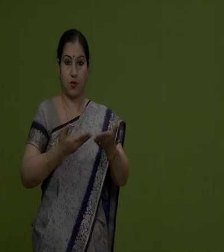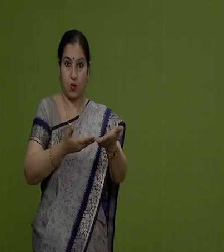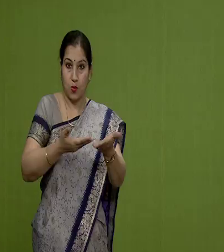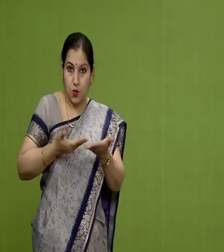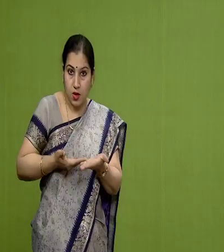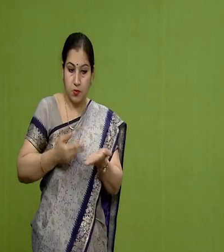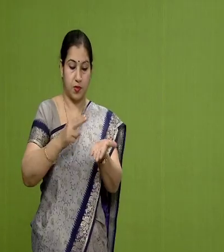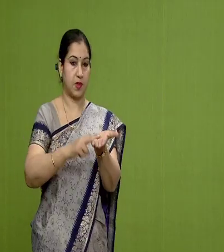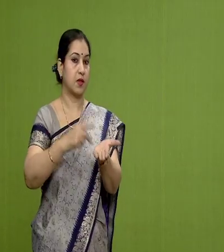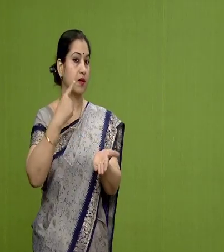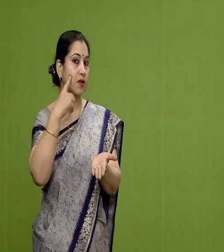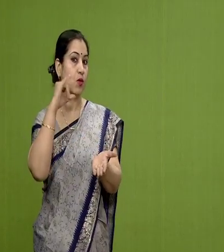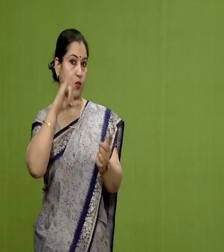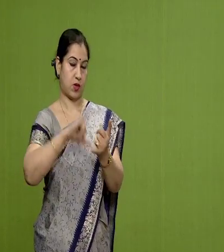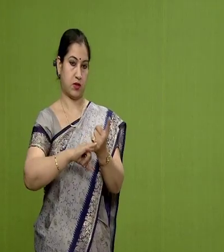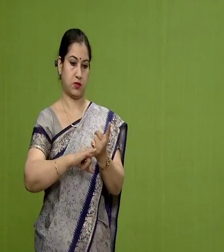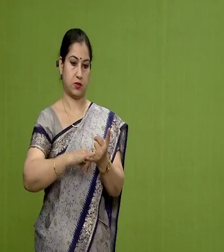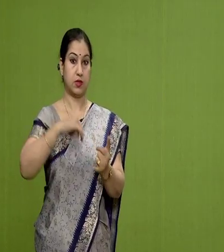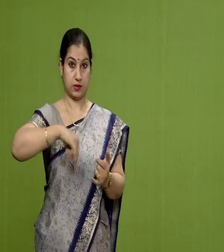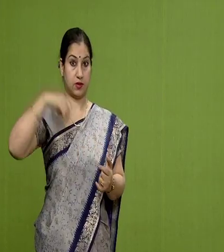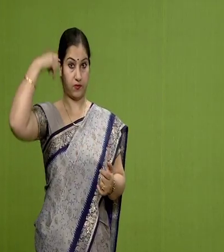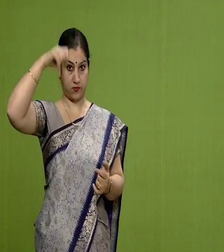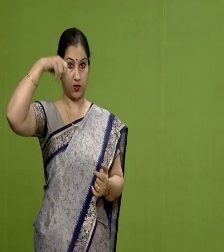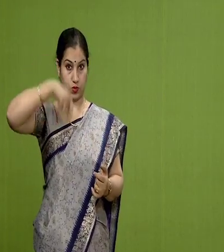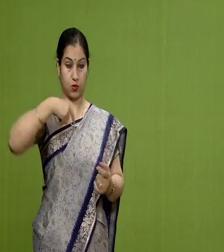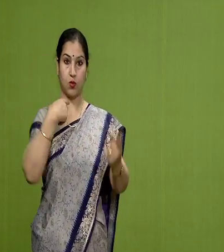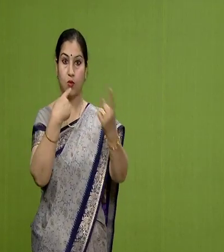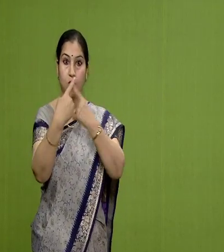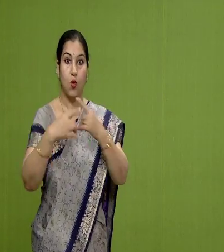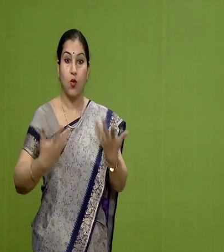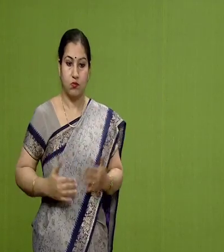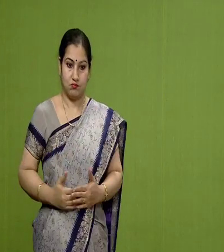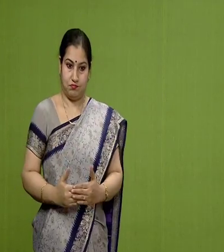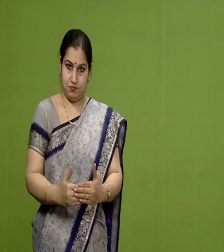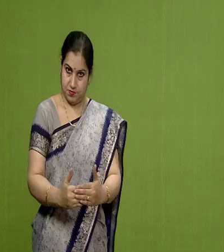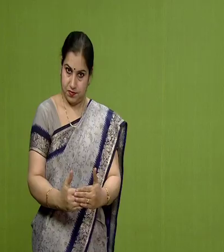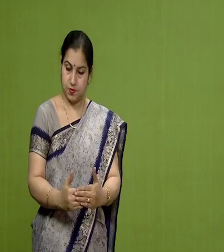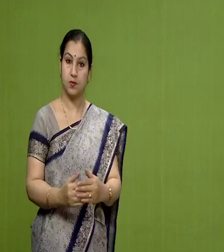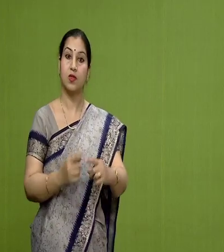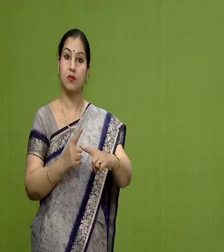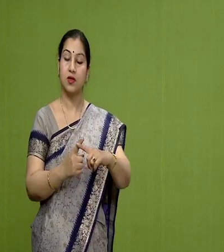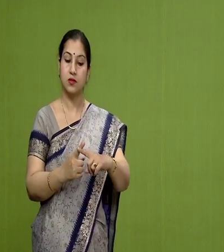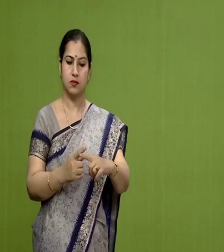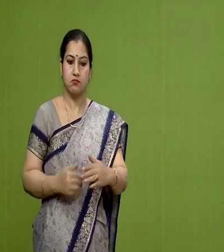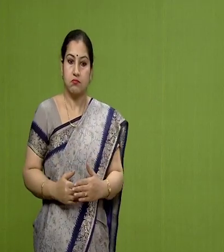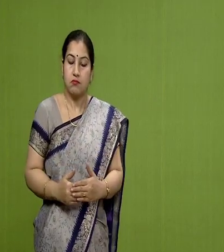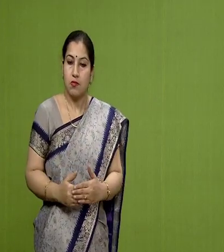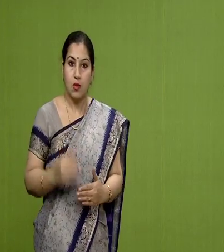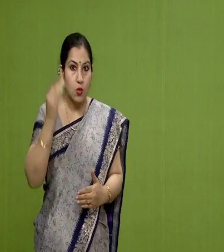Welcome to NIOS. In this video, we'll talk about pregnancy and signs of